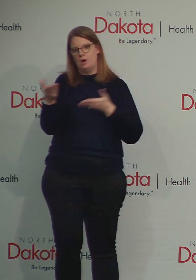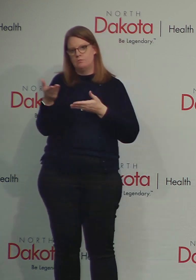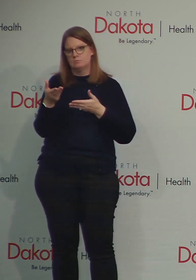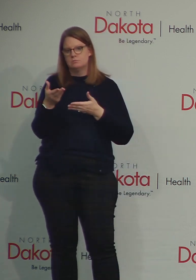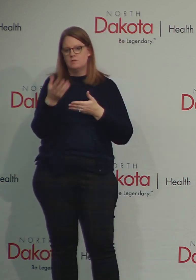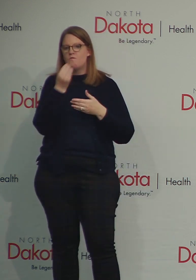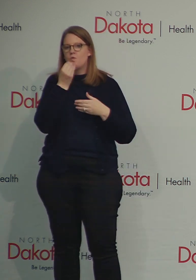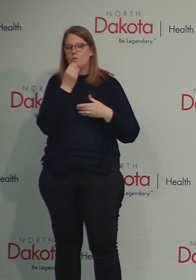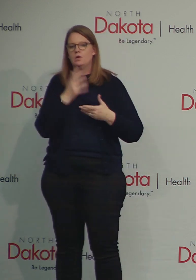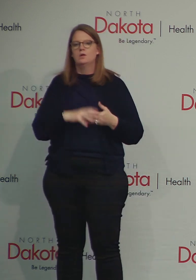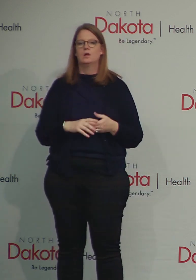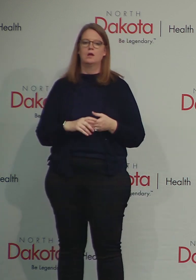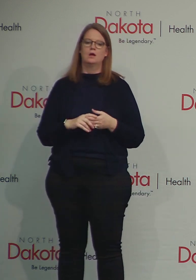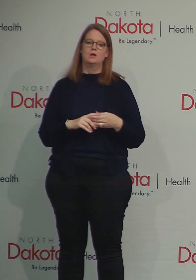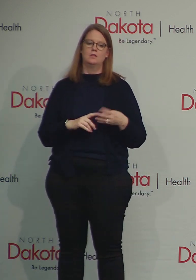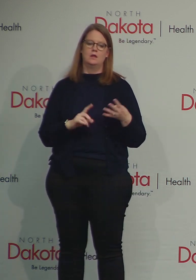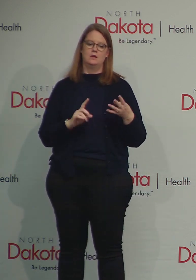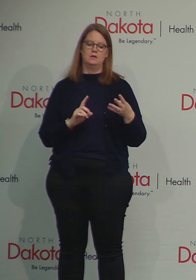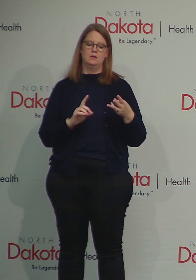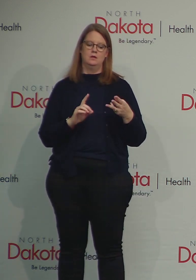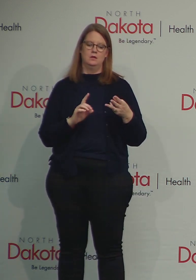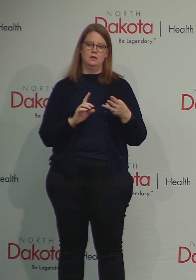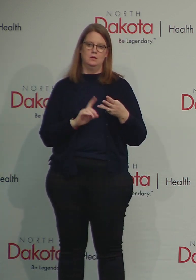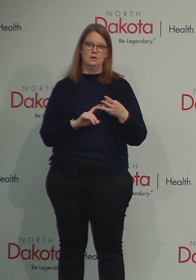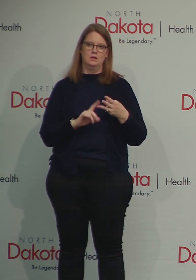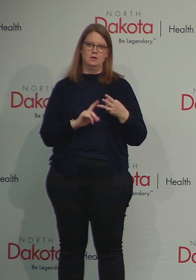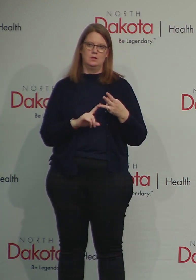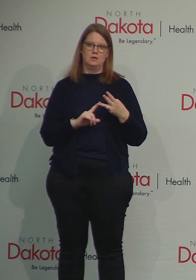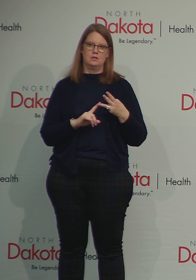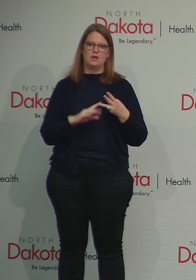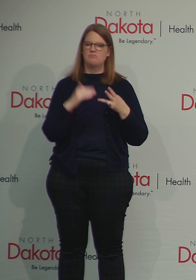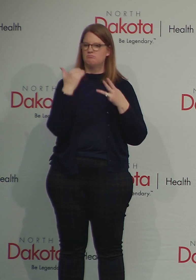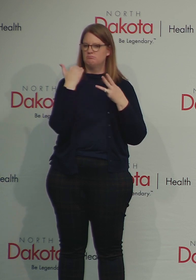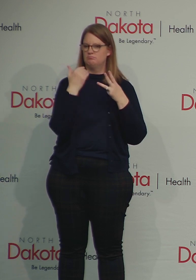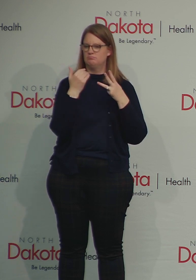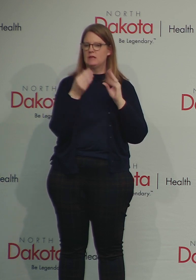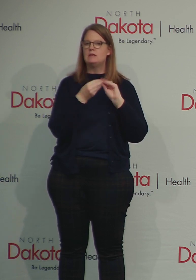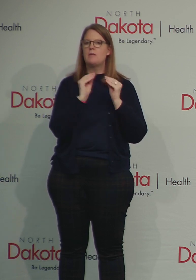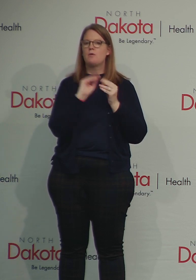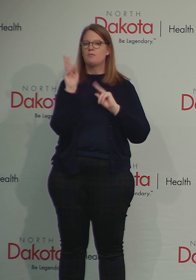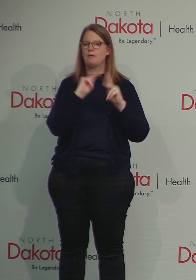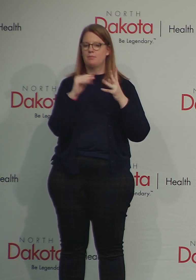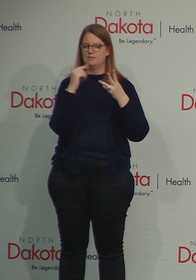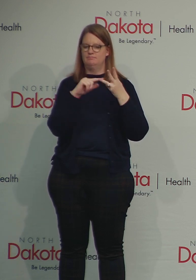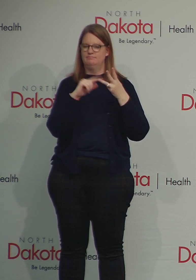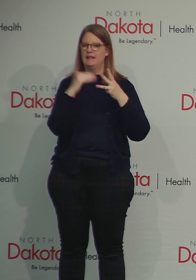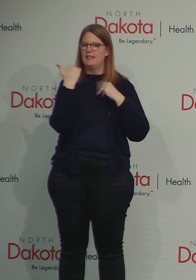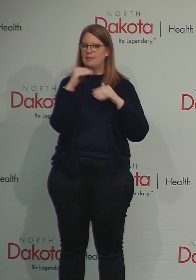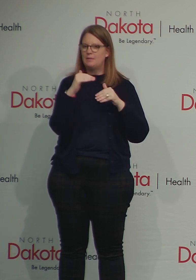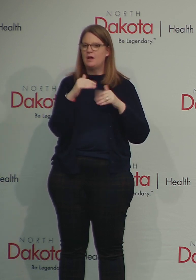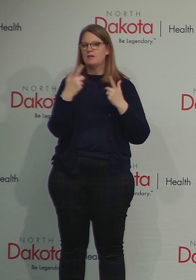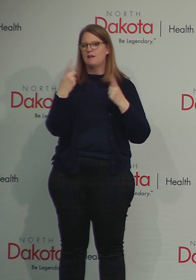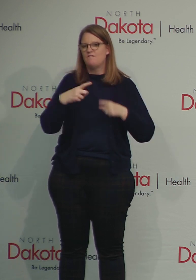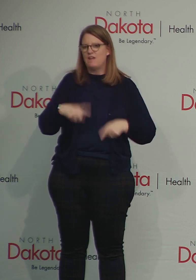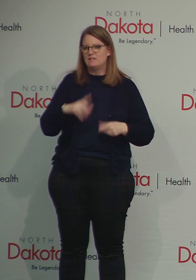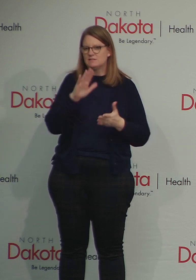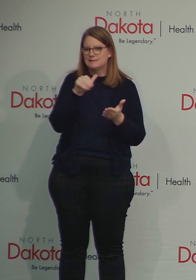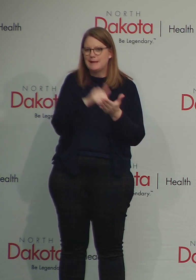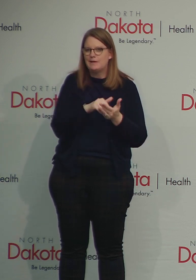frame. And then we also put capacity limits for banquets, ballrooms, and event venues, as